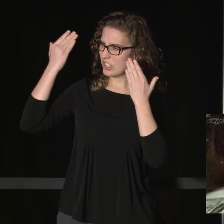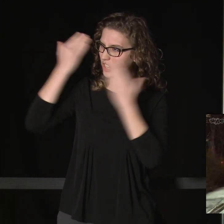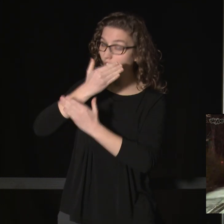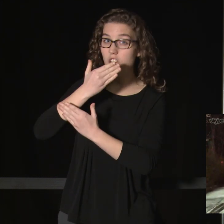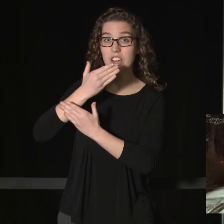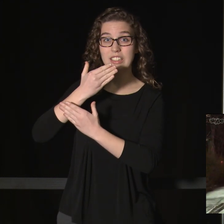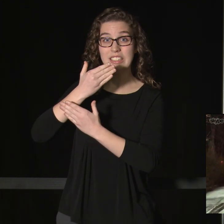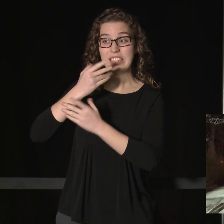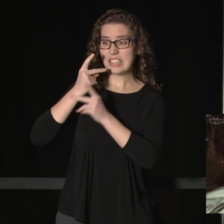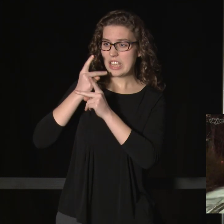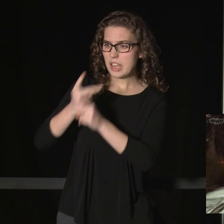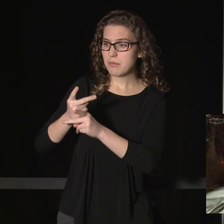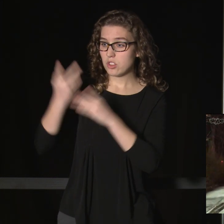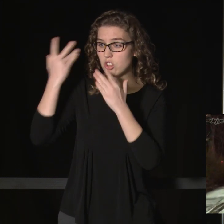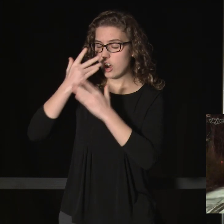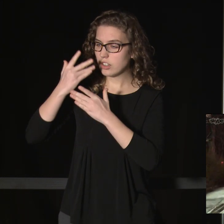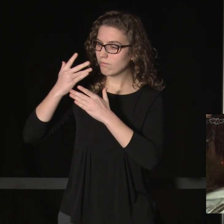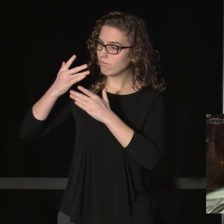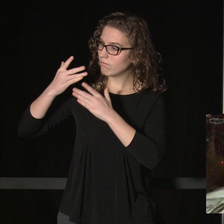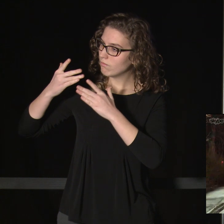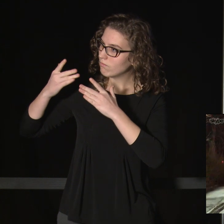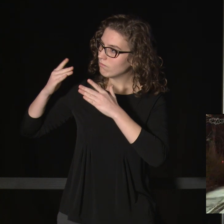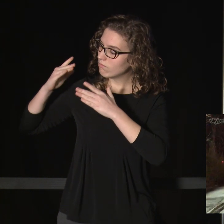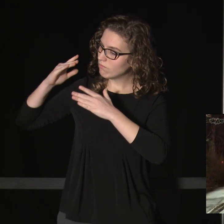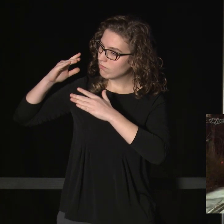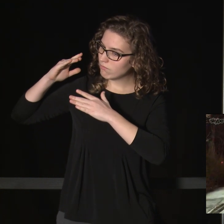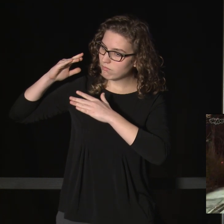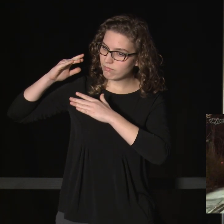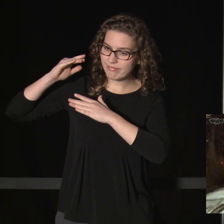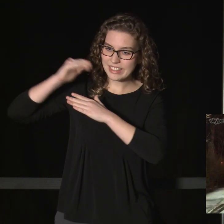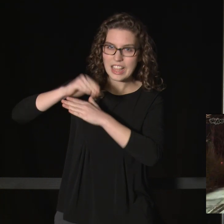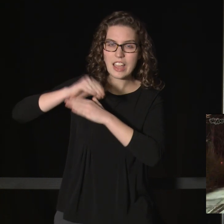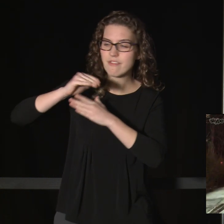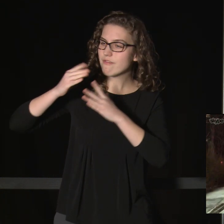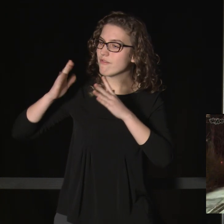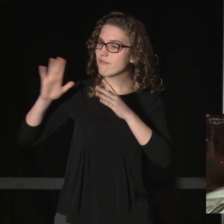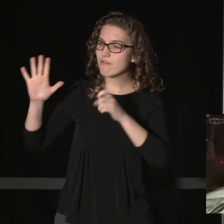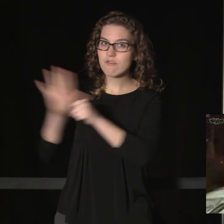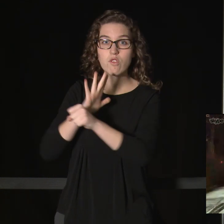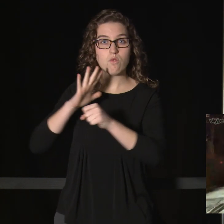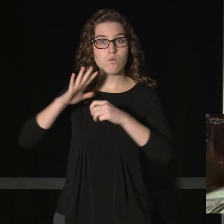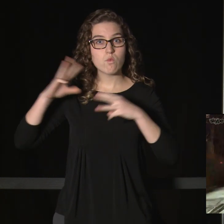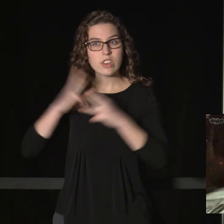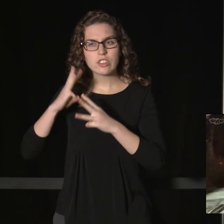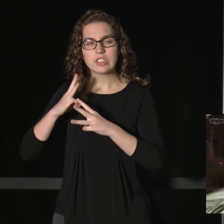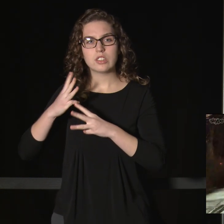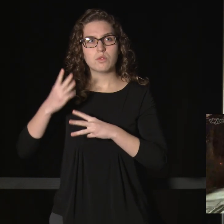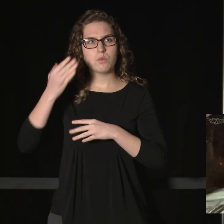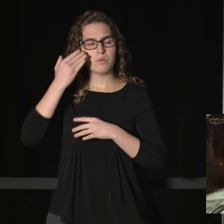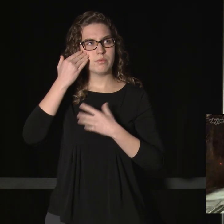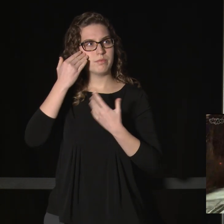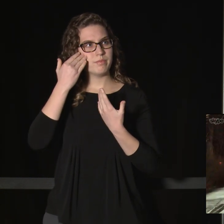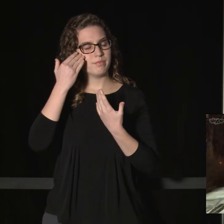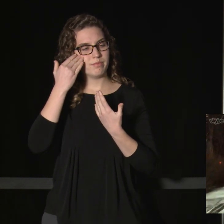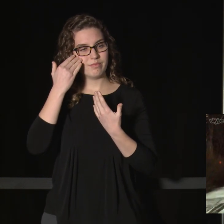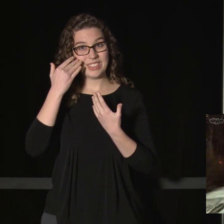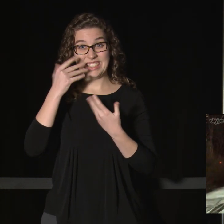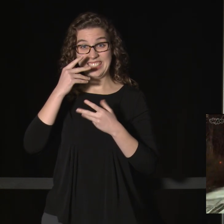throughout the winter. And it reminds me about how sin keeps this world in the